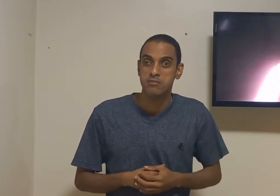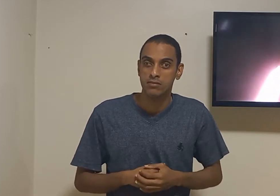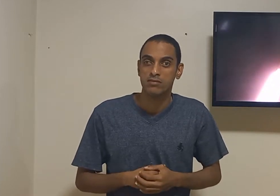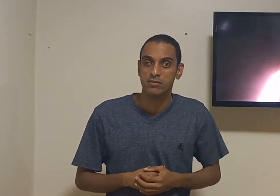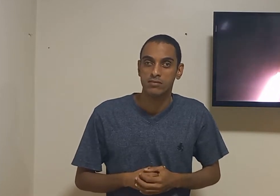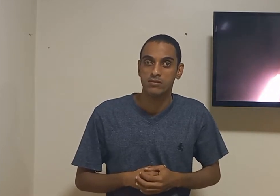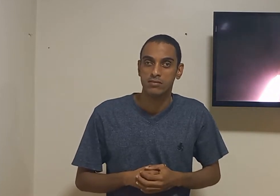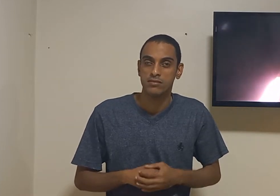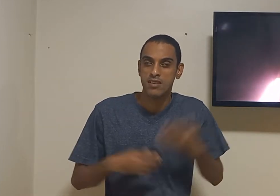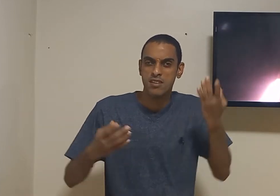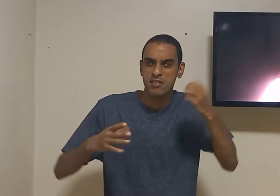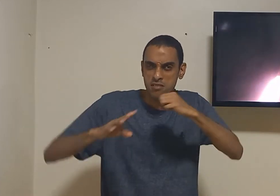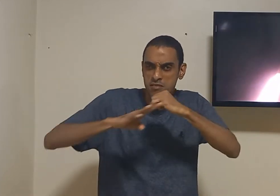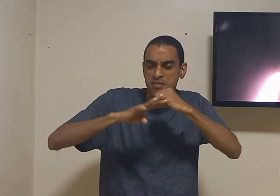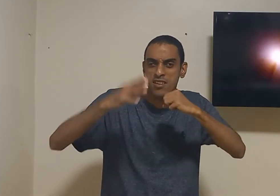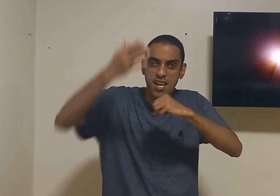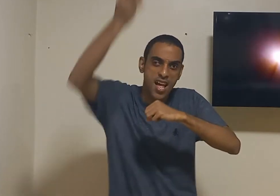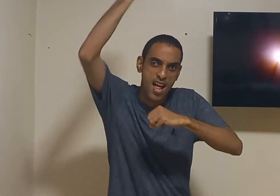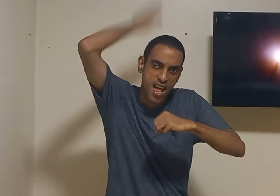rocket.